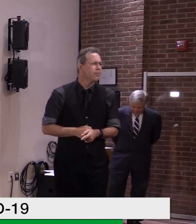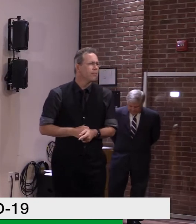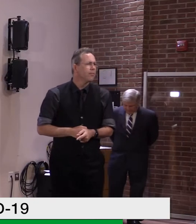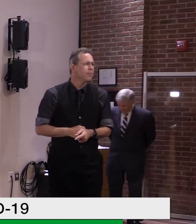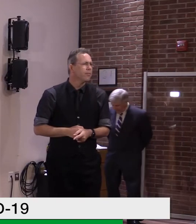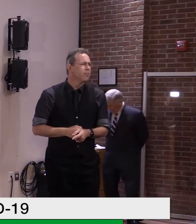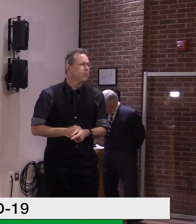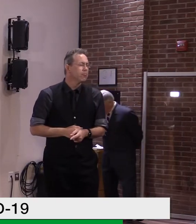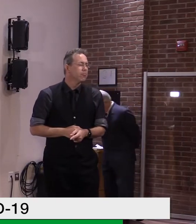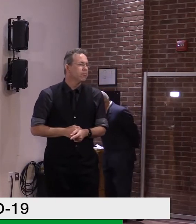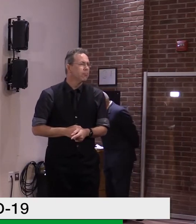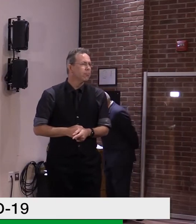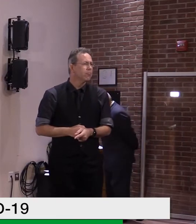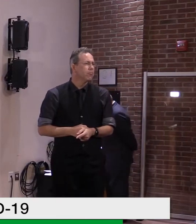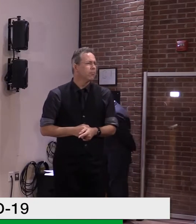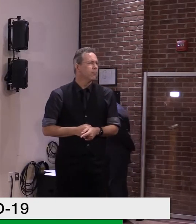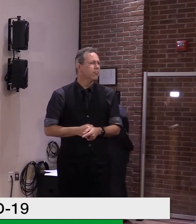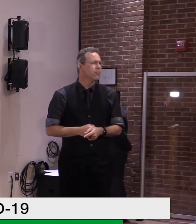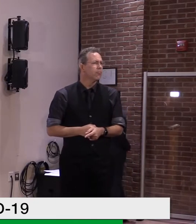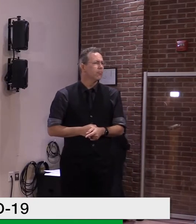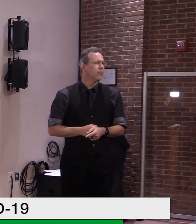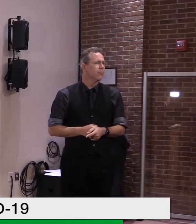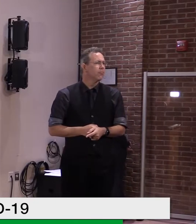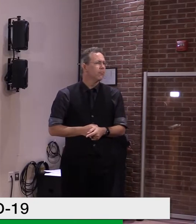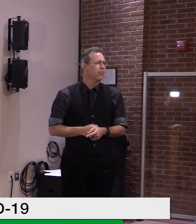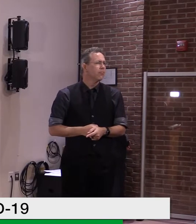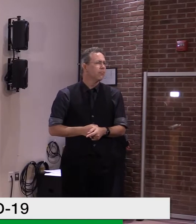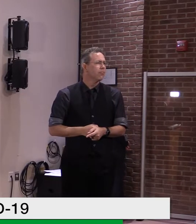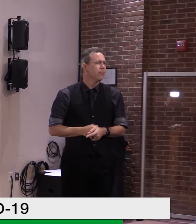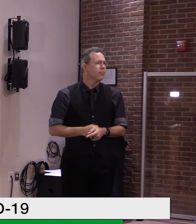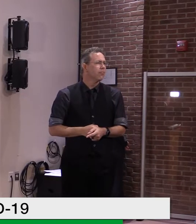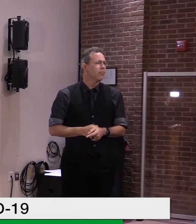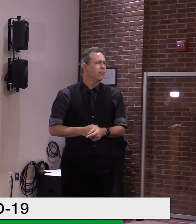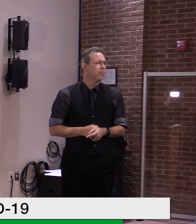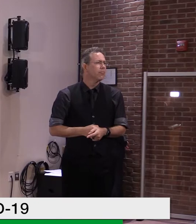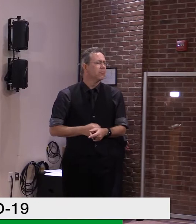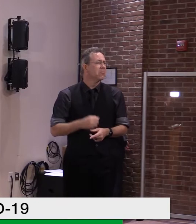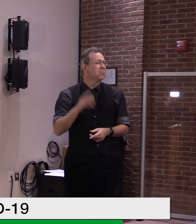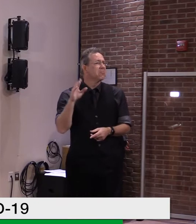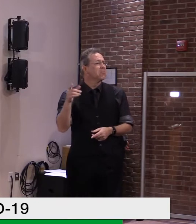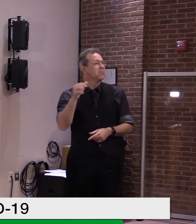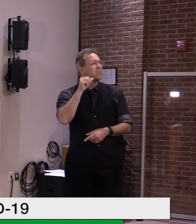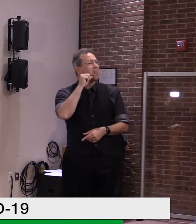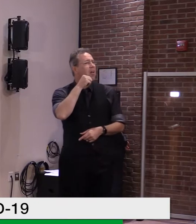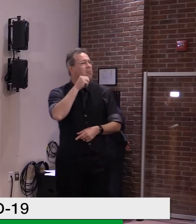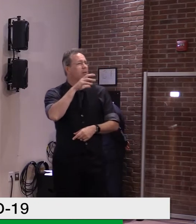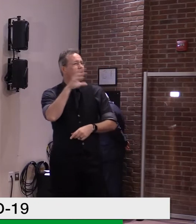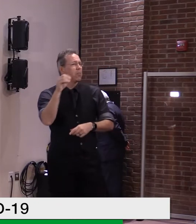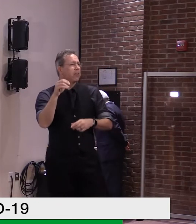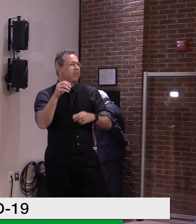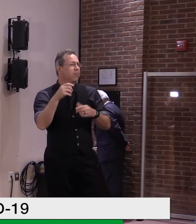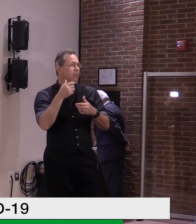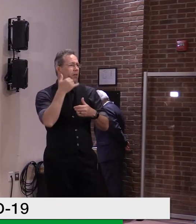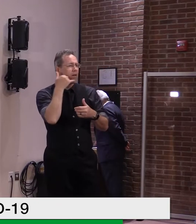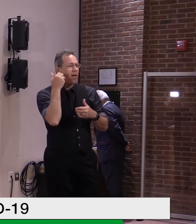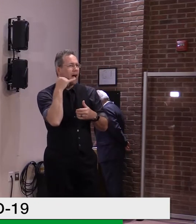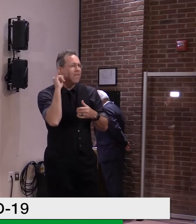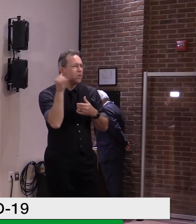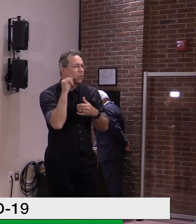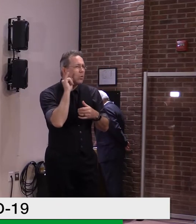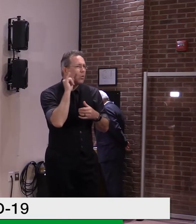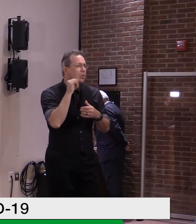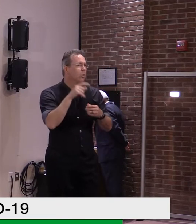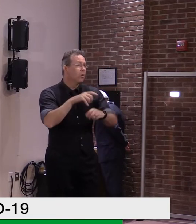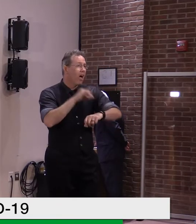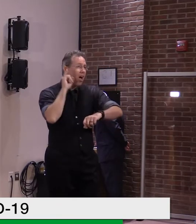in replace of a conventional wallet. This voluntary feature, both from a state and individual point of view, obviously